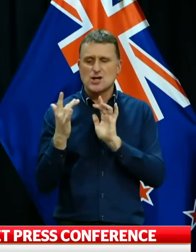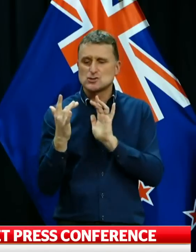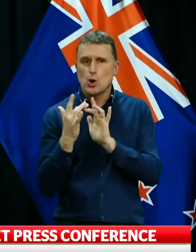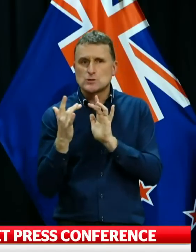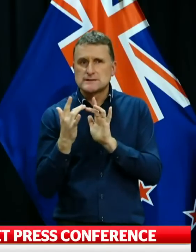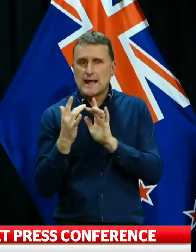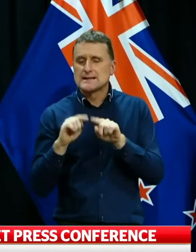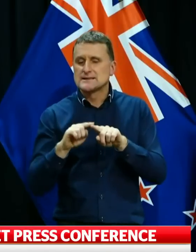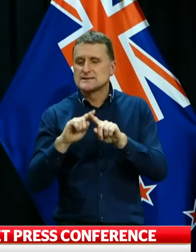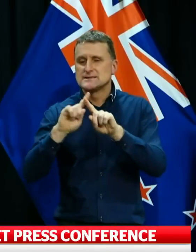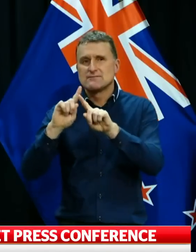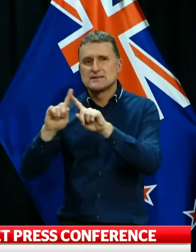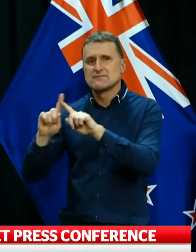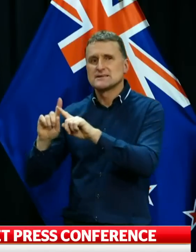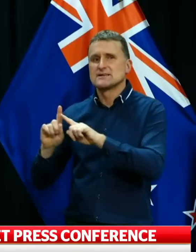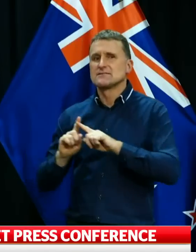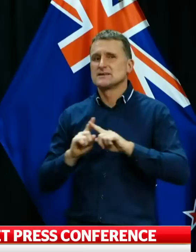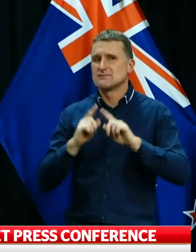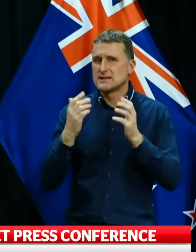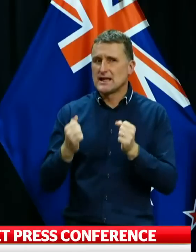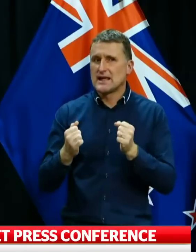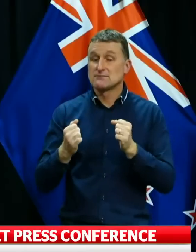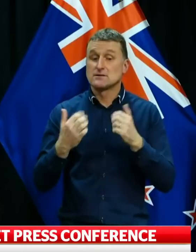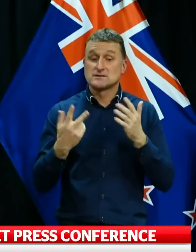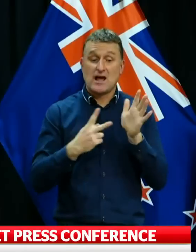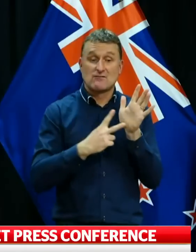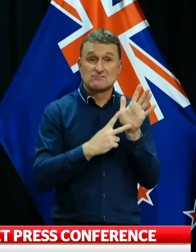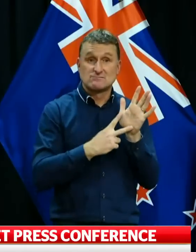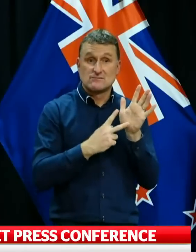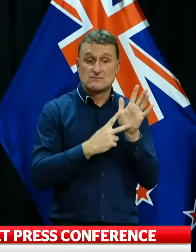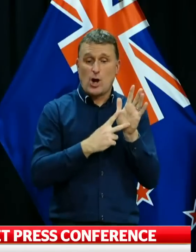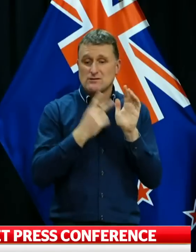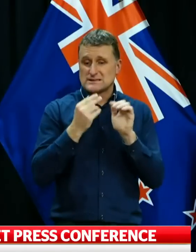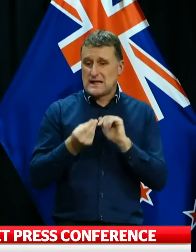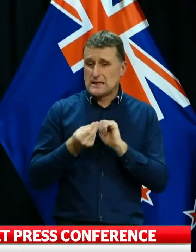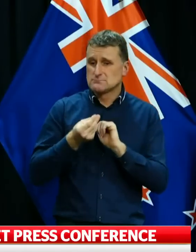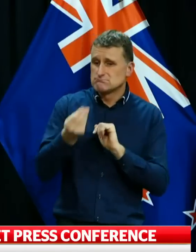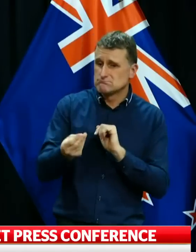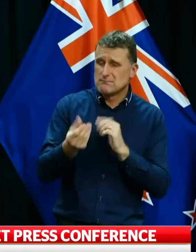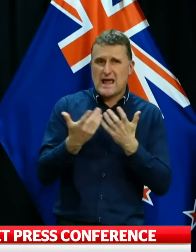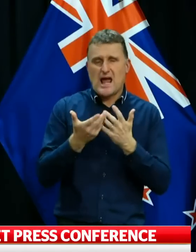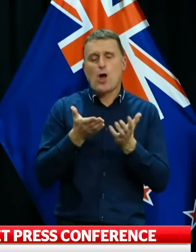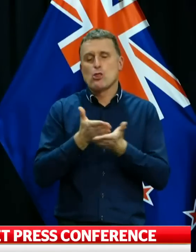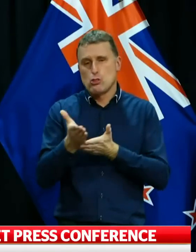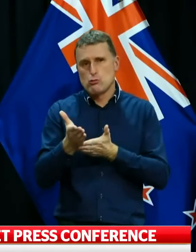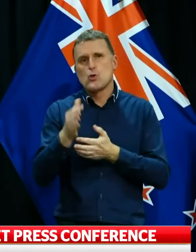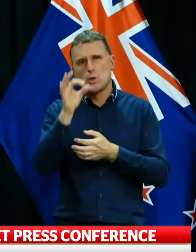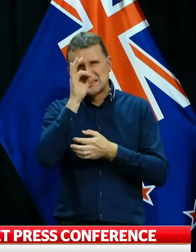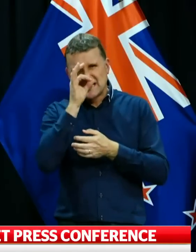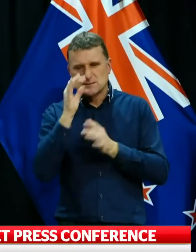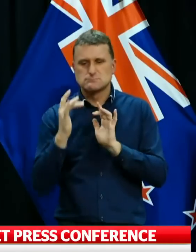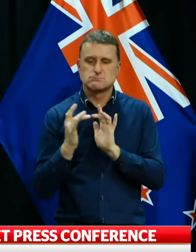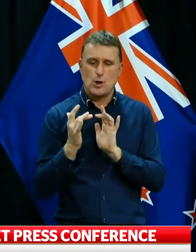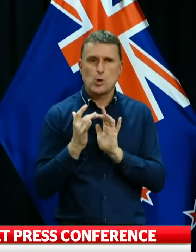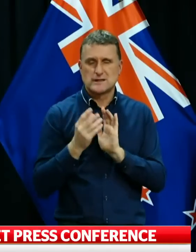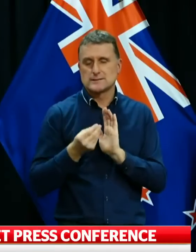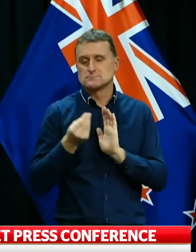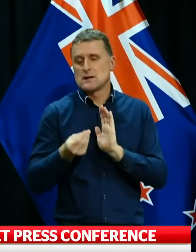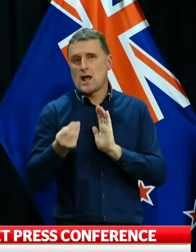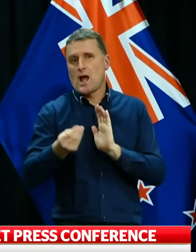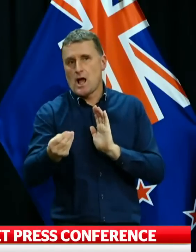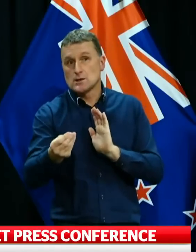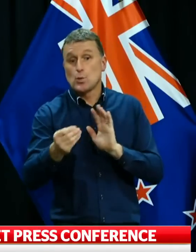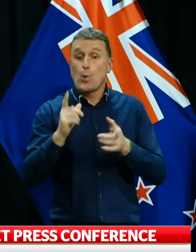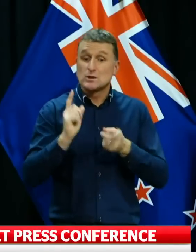example. So far, the virus appears to be spread through sexual networks, but it can also be spread through